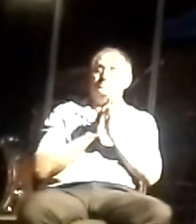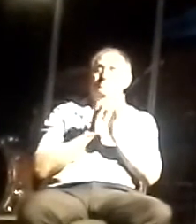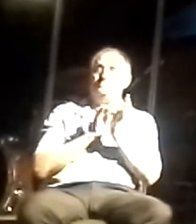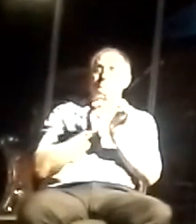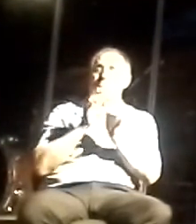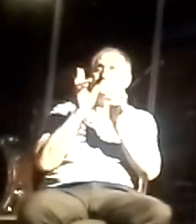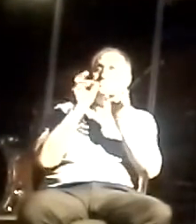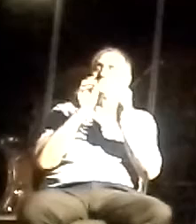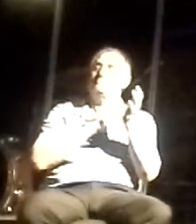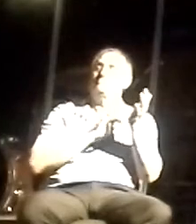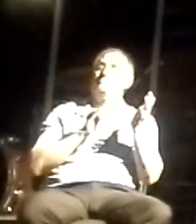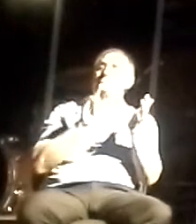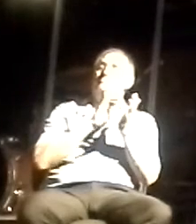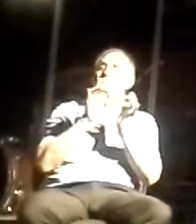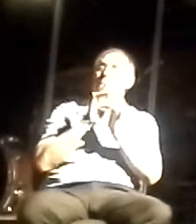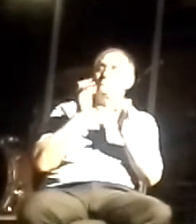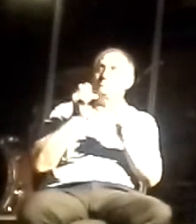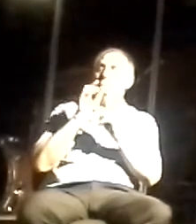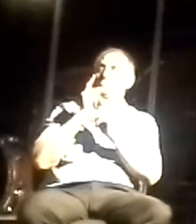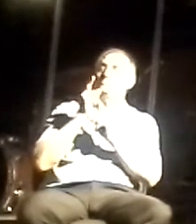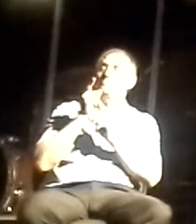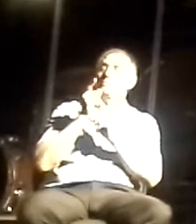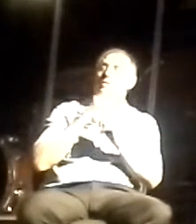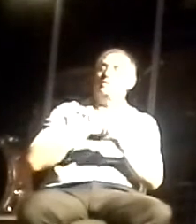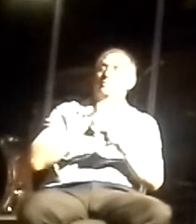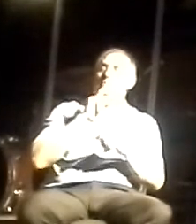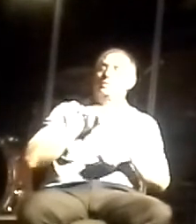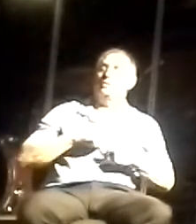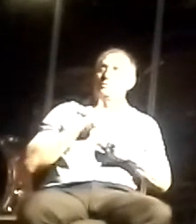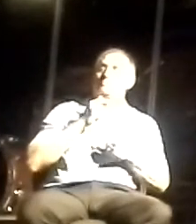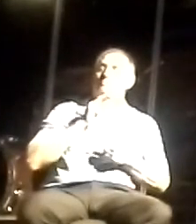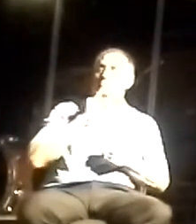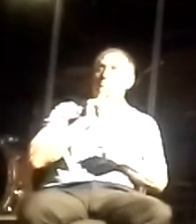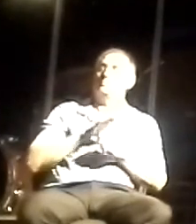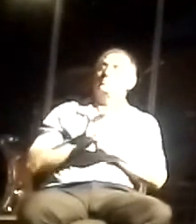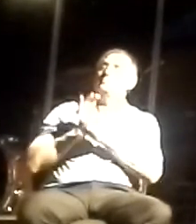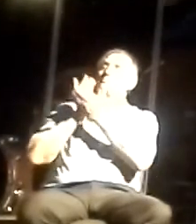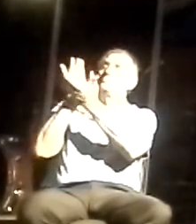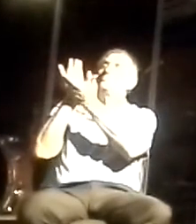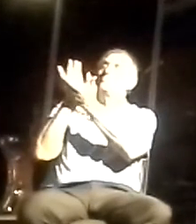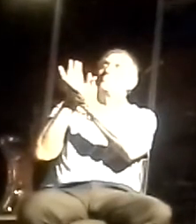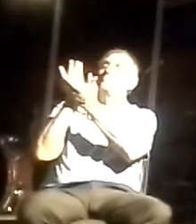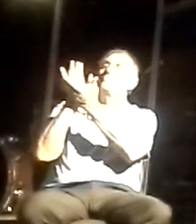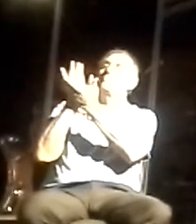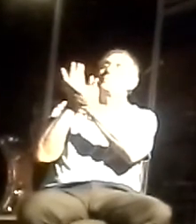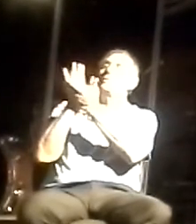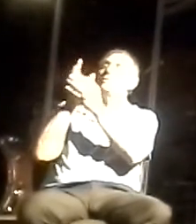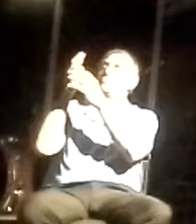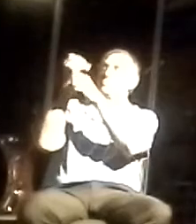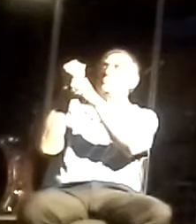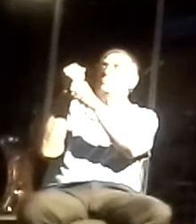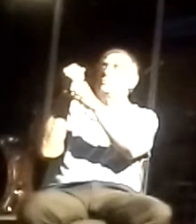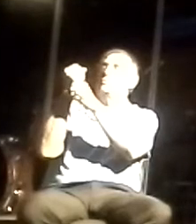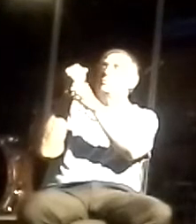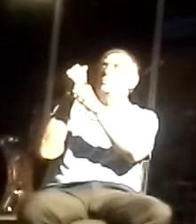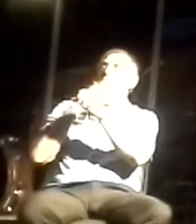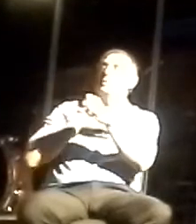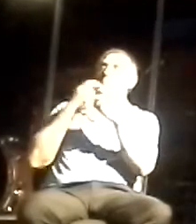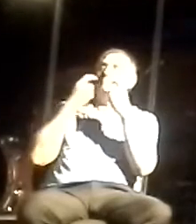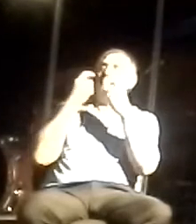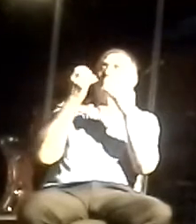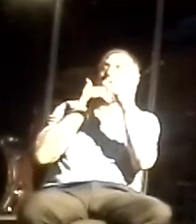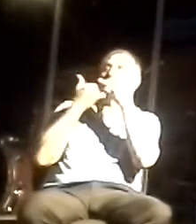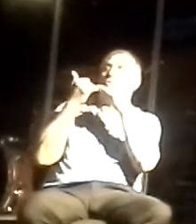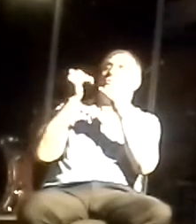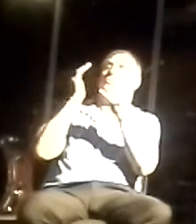listening. Lord Jesus, right now in this moment, I commit my life to you. Lord, I trust you with my life. Forgive me of my sin. You